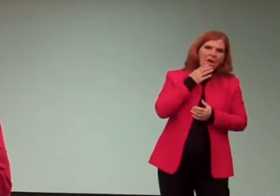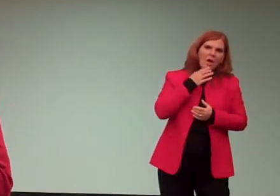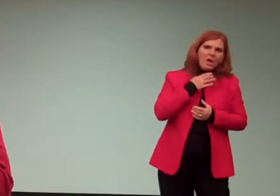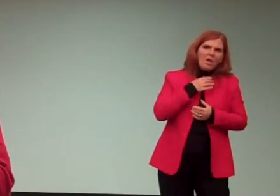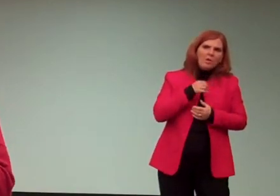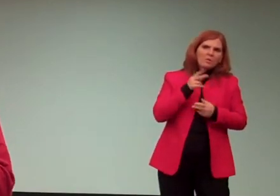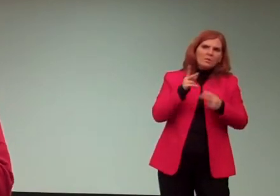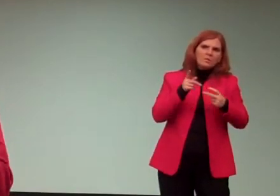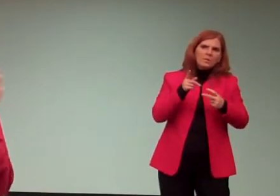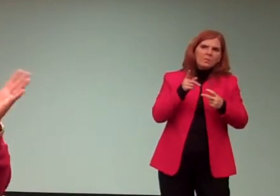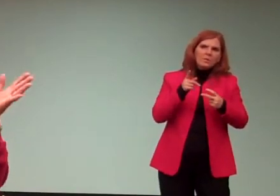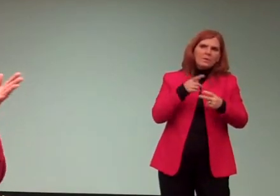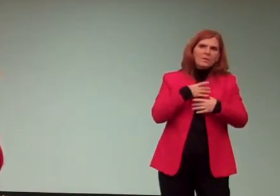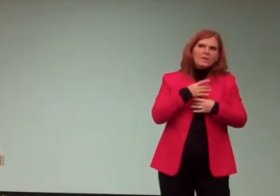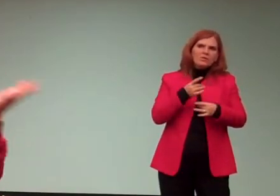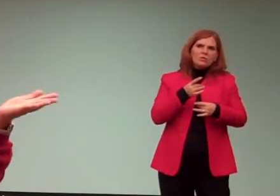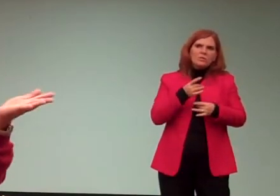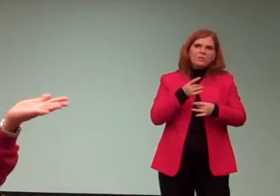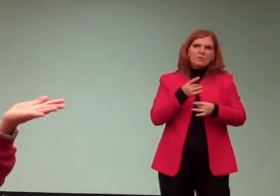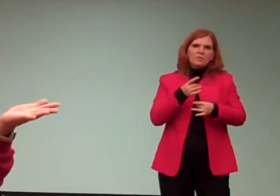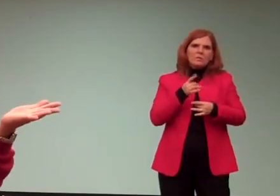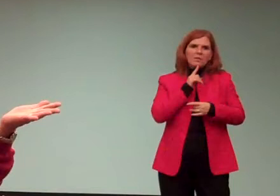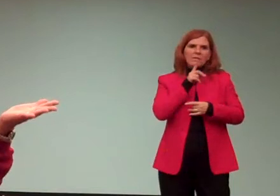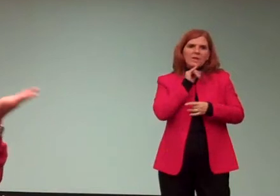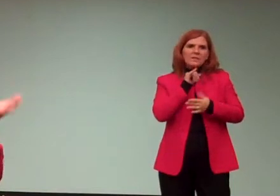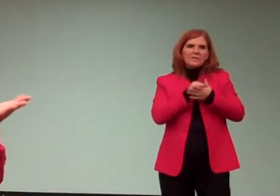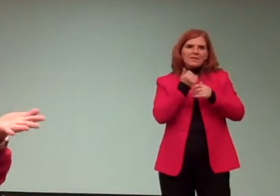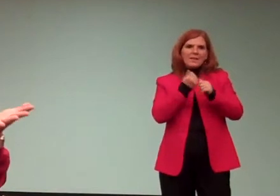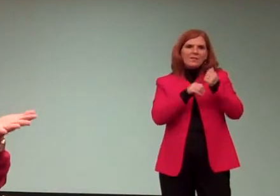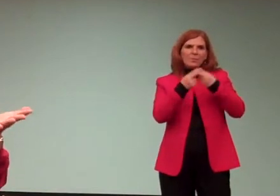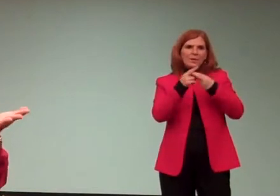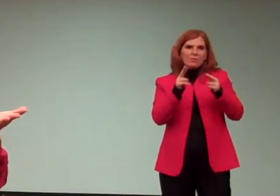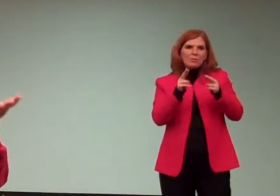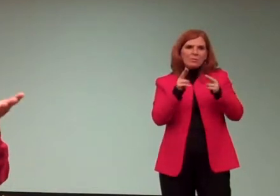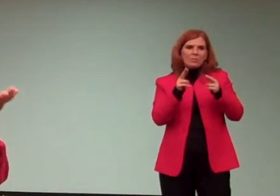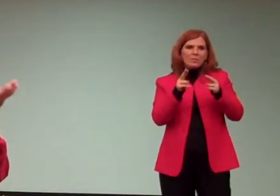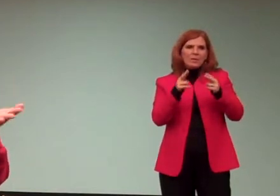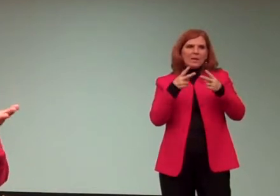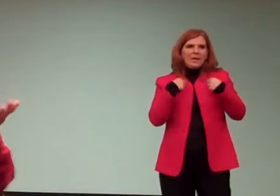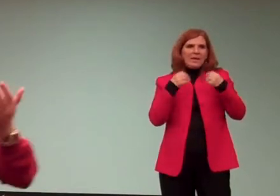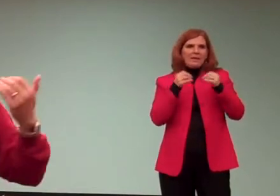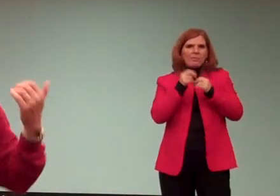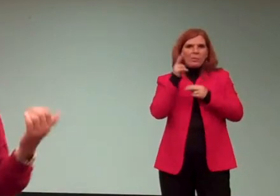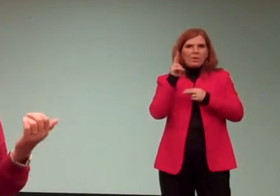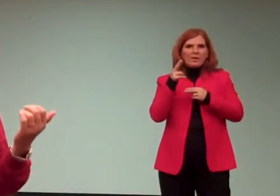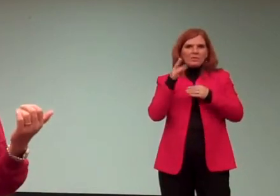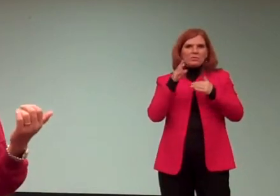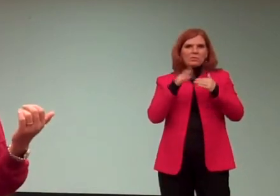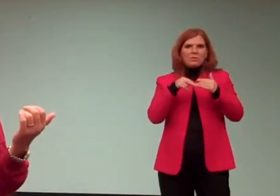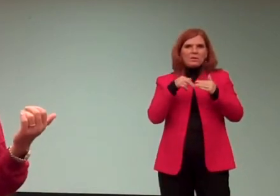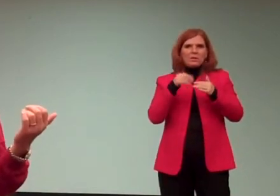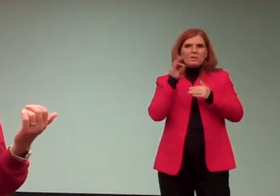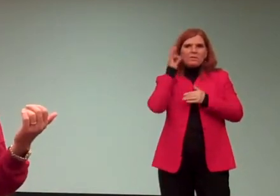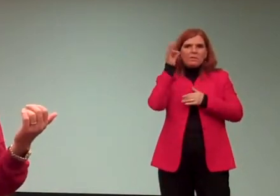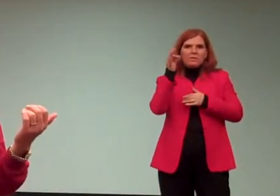well, it is true. The fact is that everybody in this room, the majority of people in this room have more history than they have future.